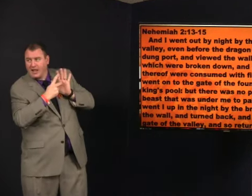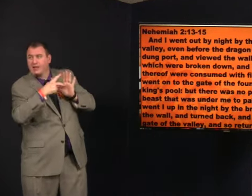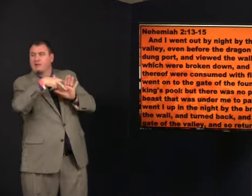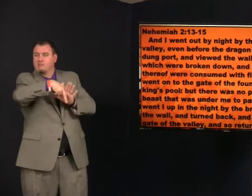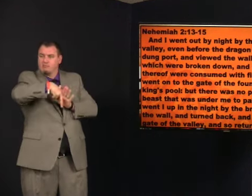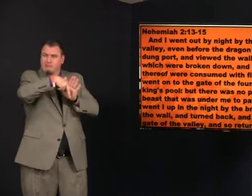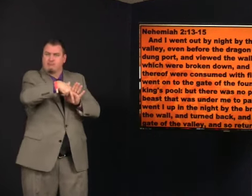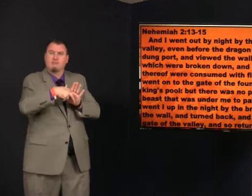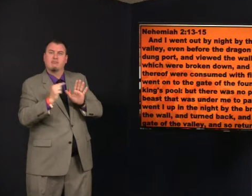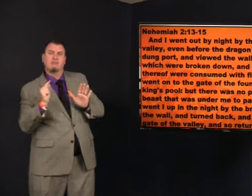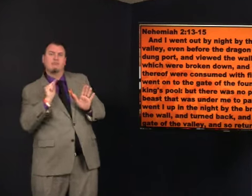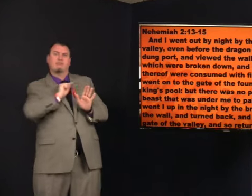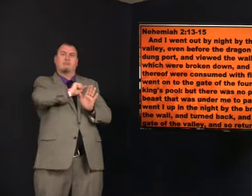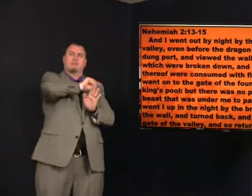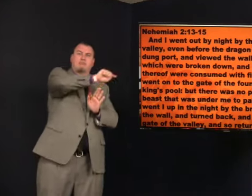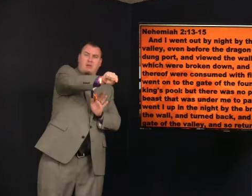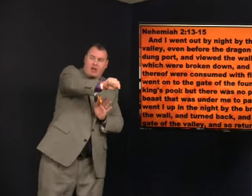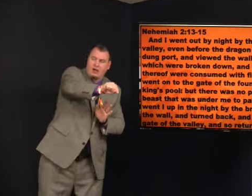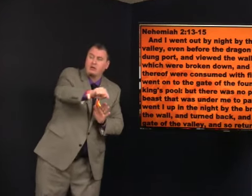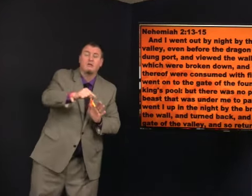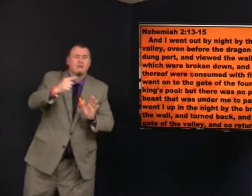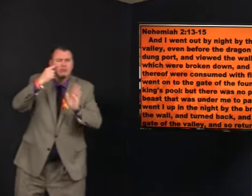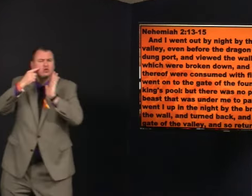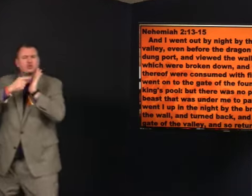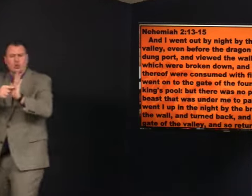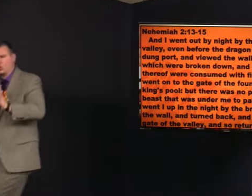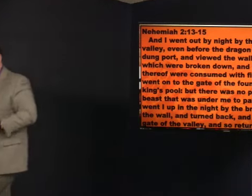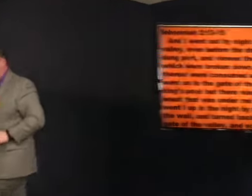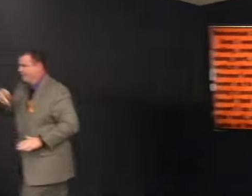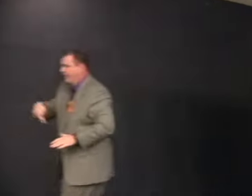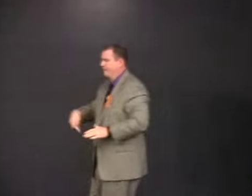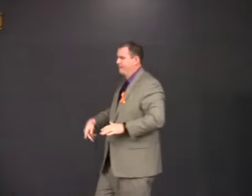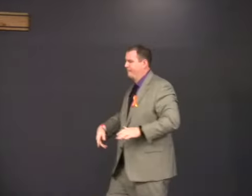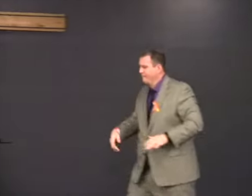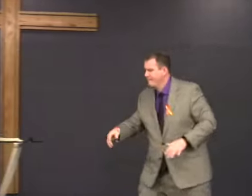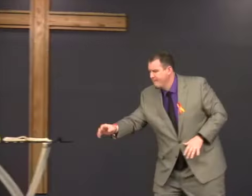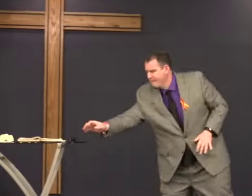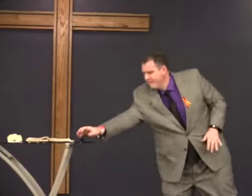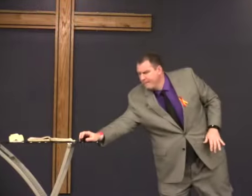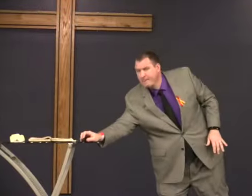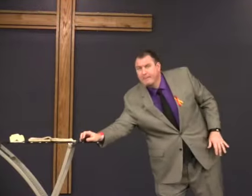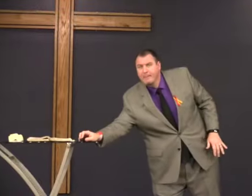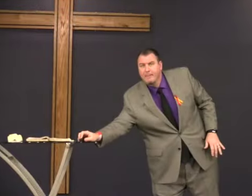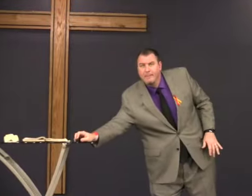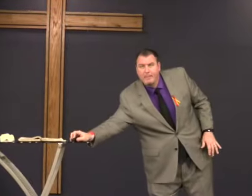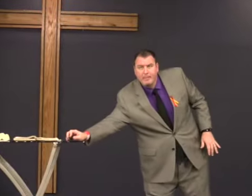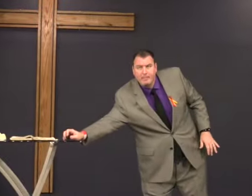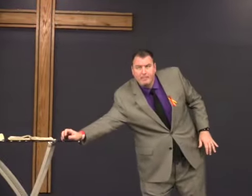and went back and turned back and entered back by the gate of the valley and so returned.